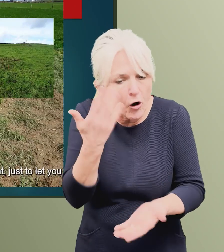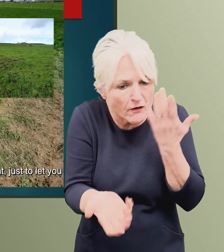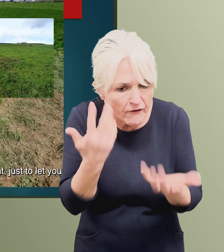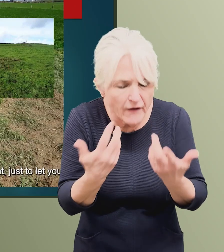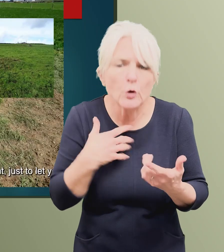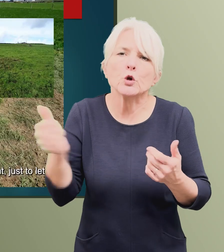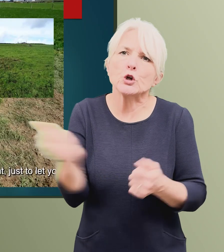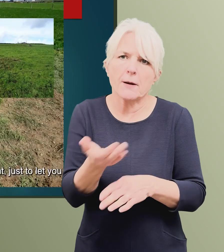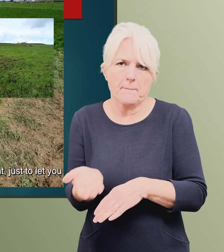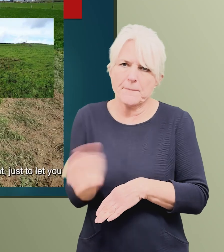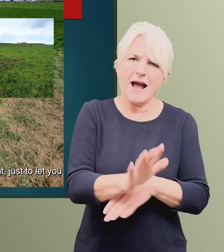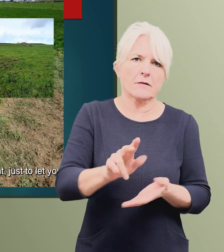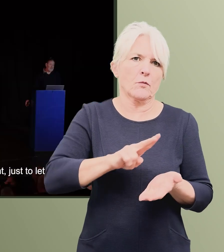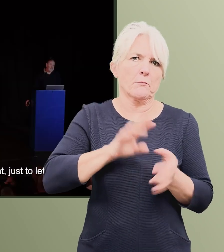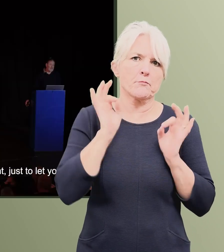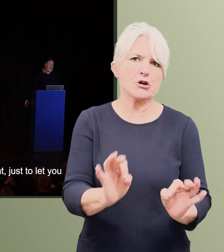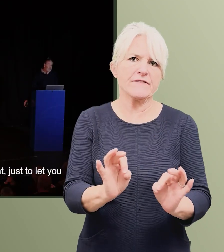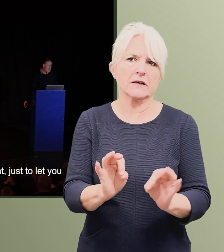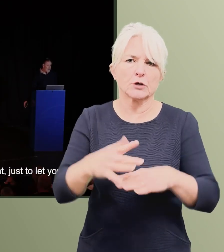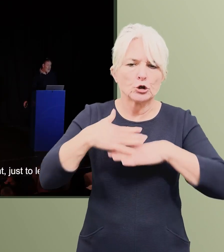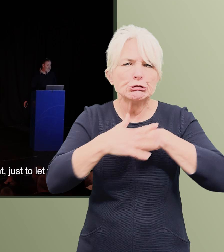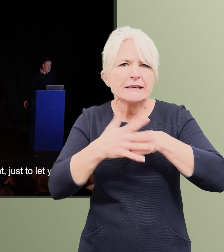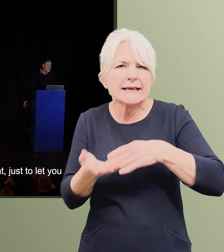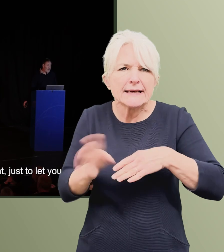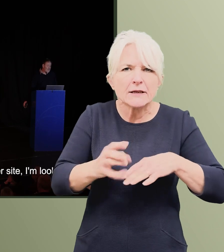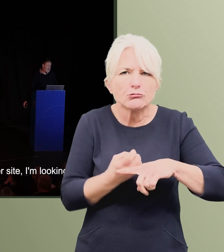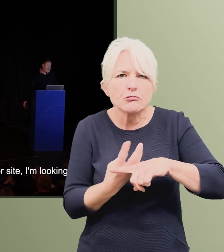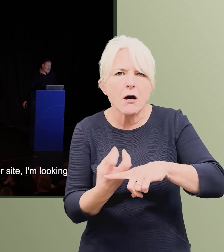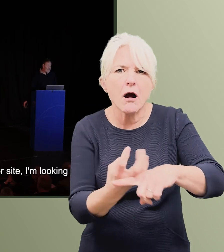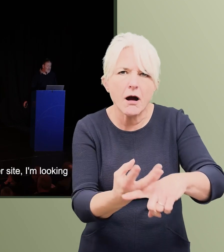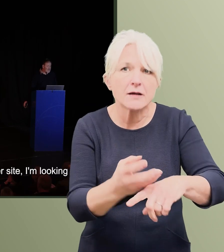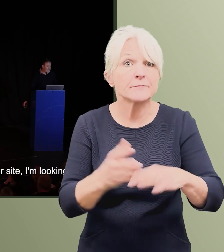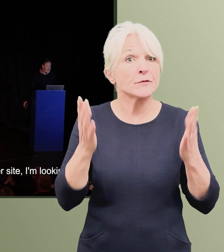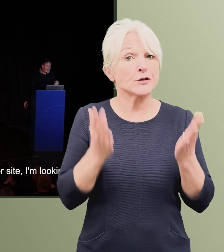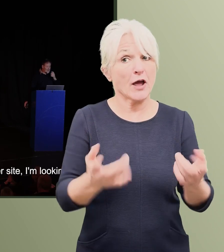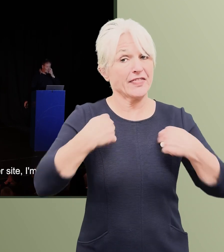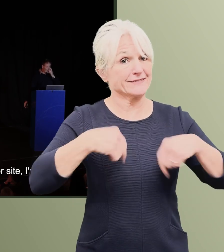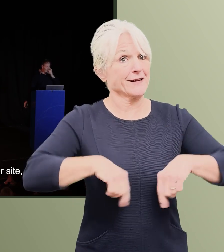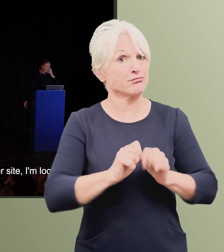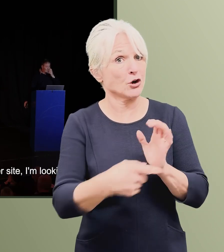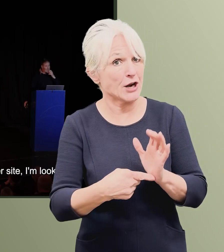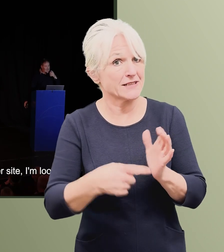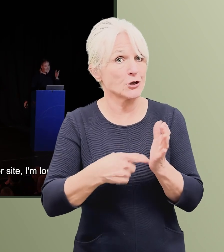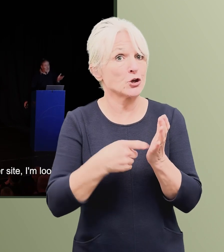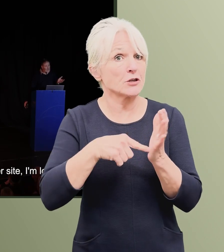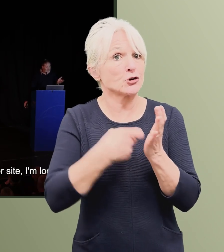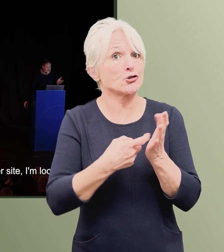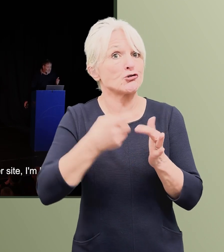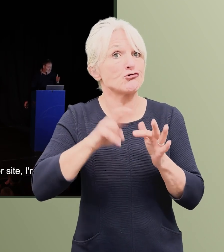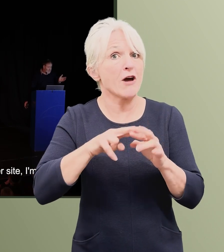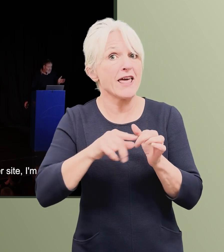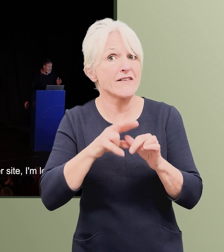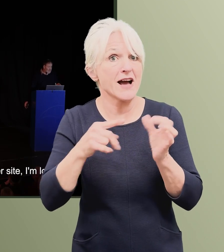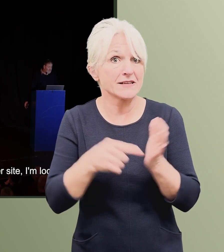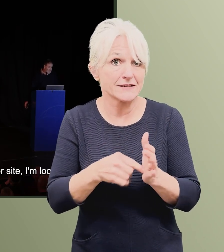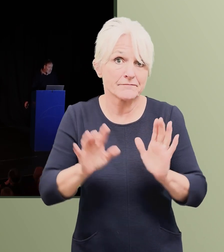we are with Trellyffaint. Just to let you know, in terms of as an MB note, I am going to be looking for another site.